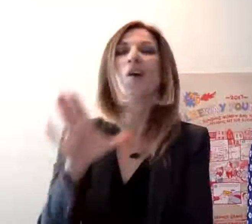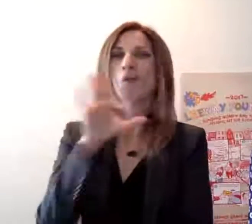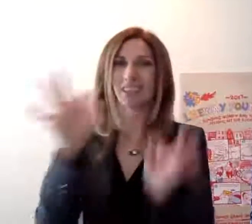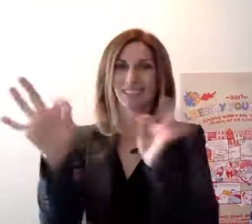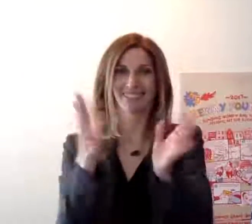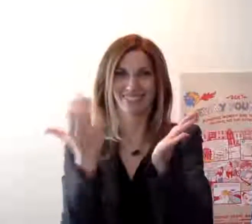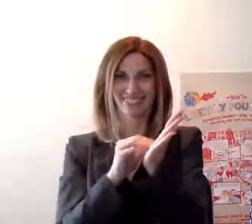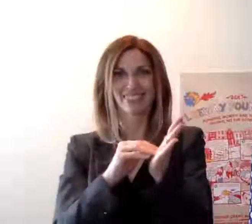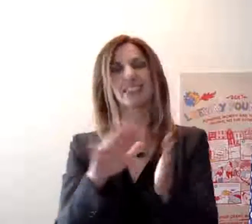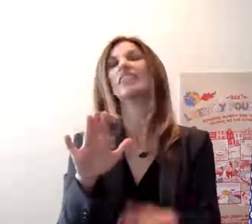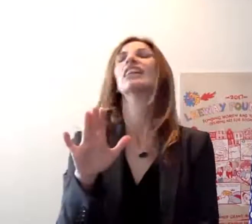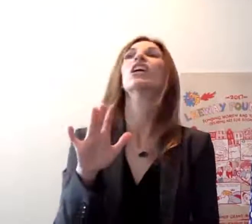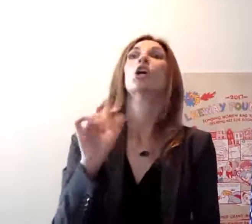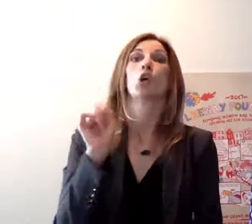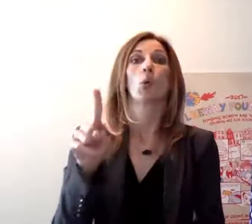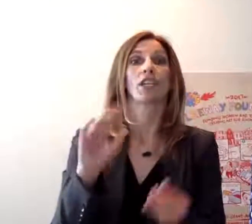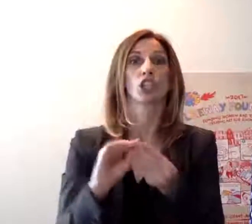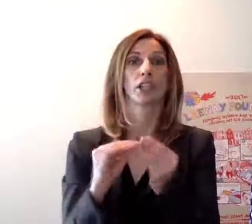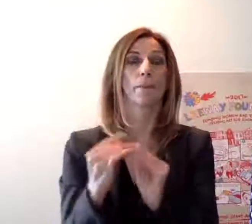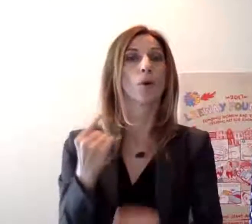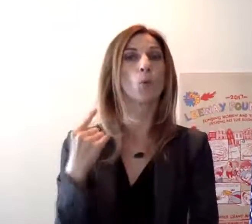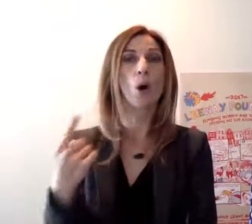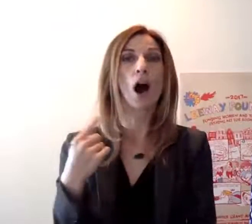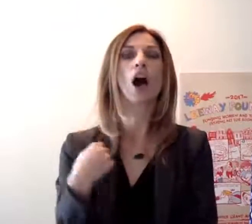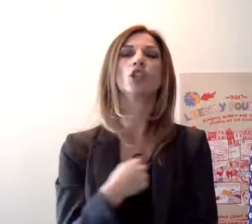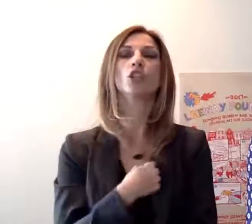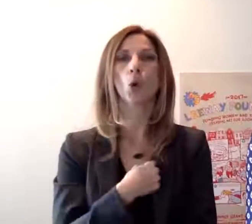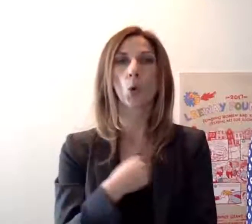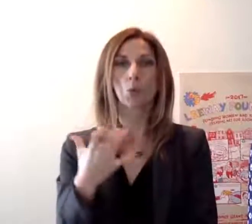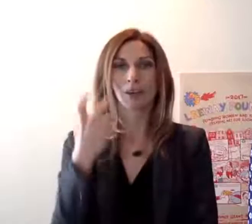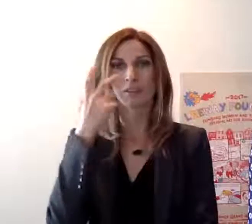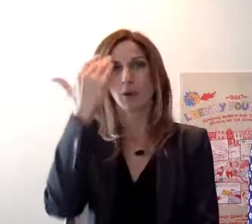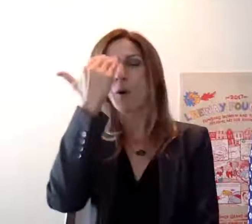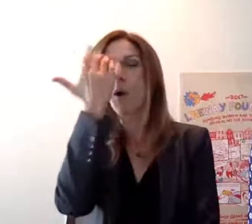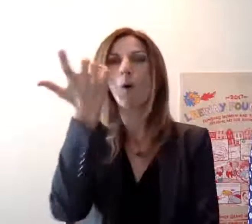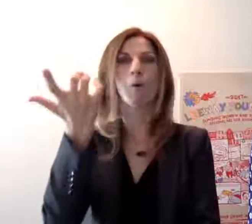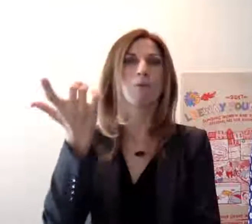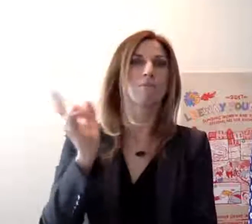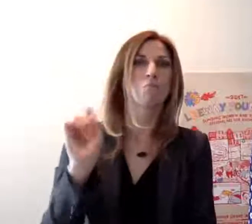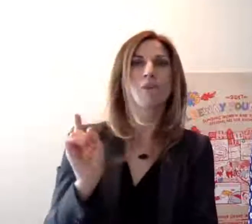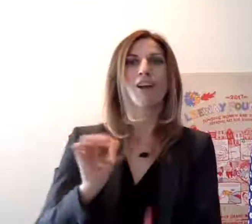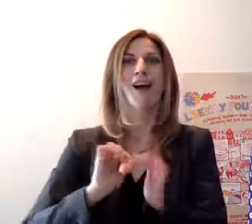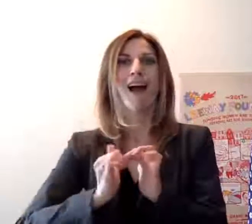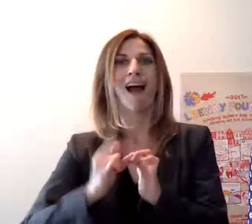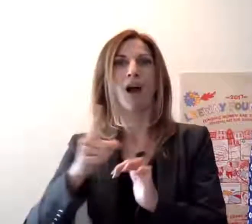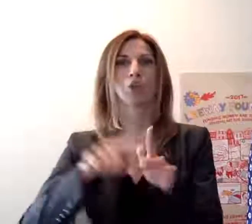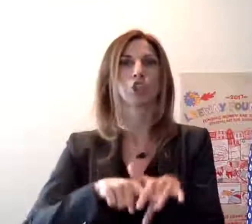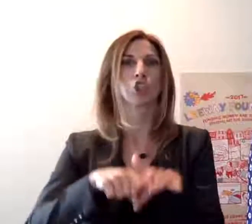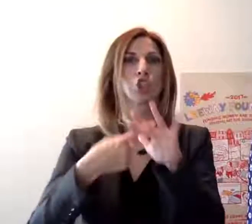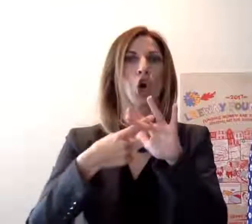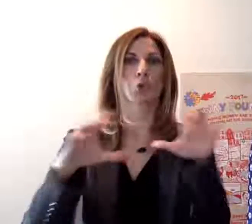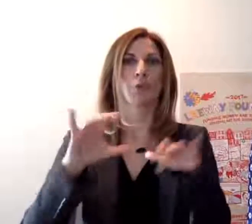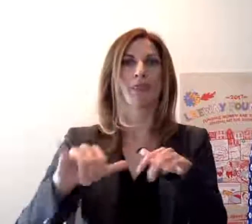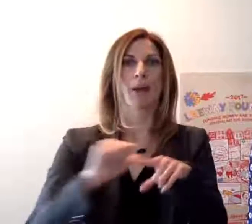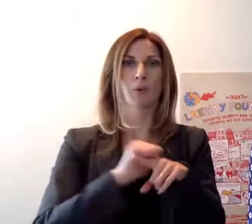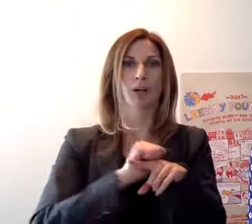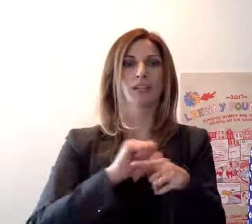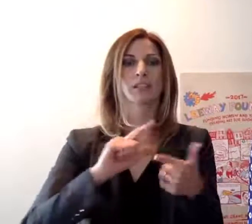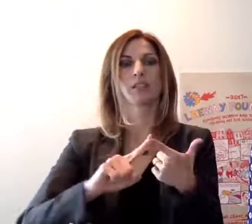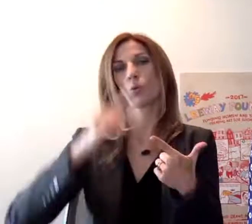that again. For question number 1, we're looking at where or how your practice started, why you